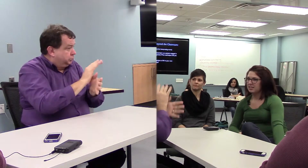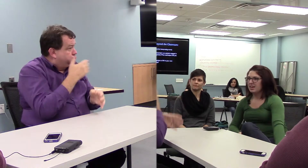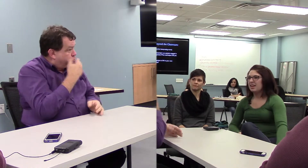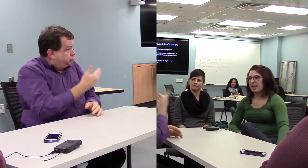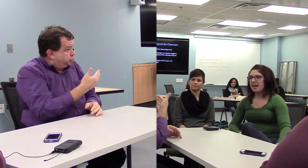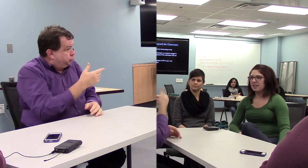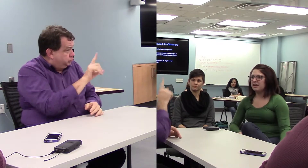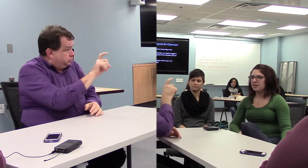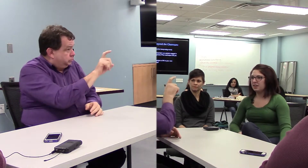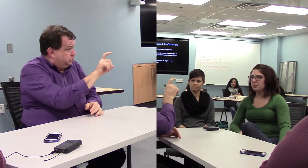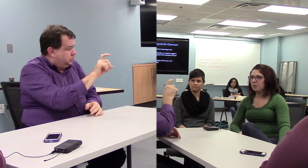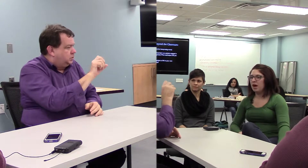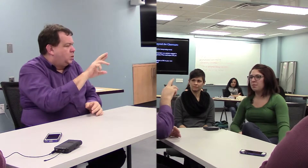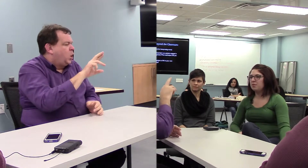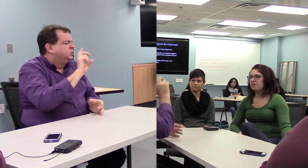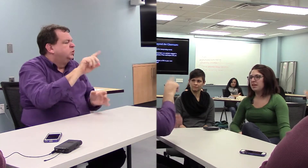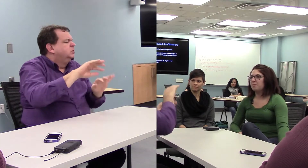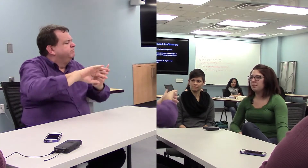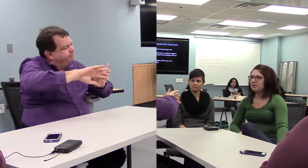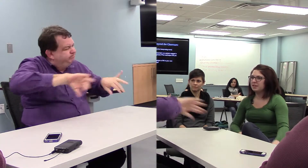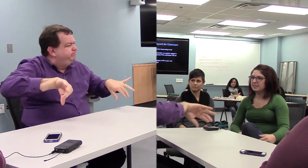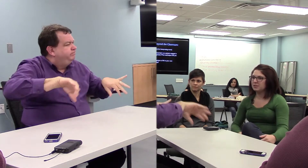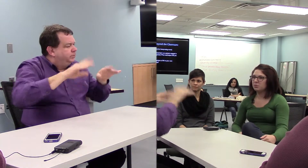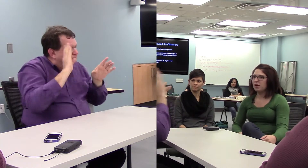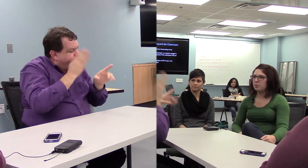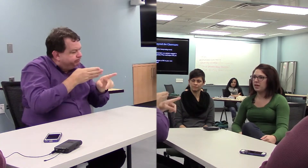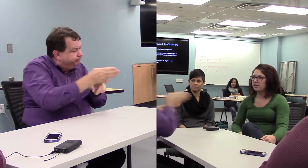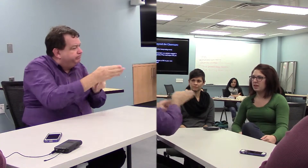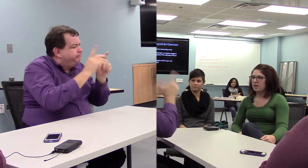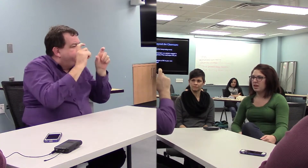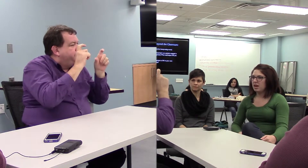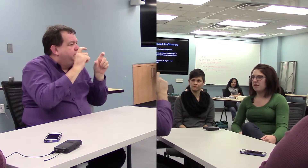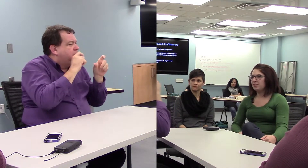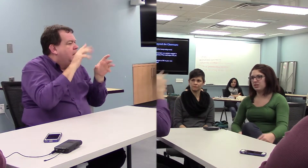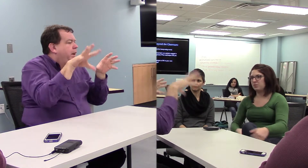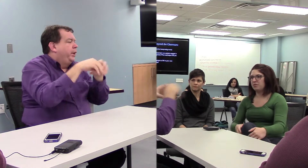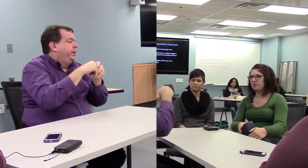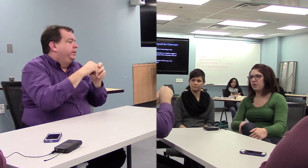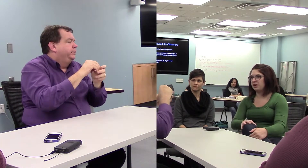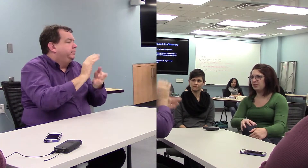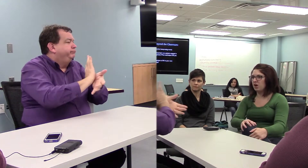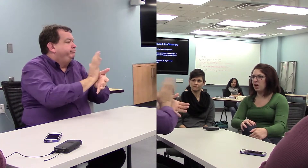It had the good movie capabilities as well, but I really just want to focus on